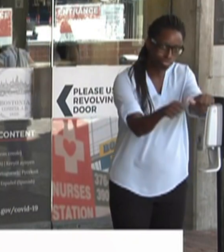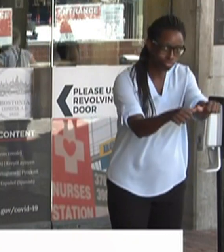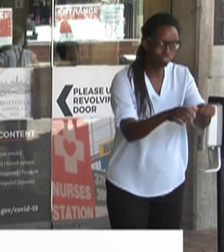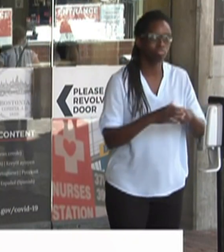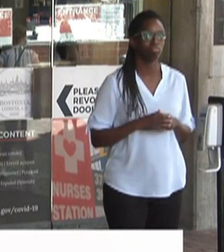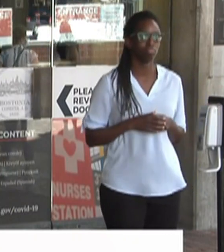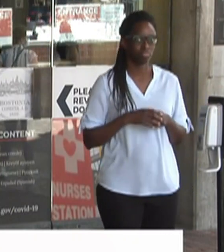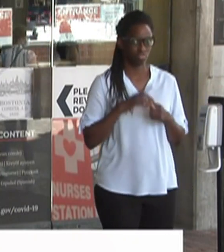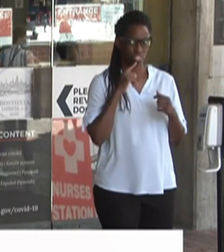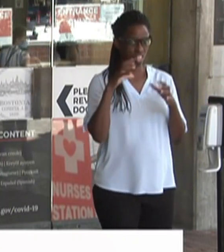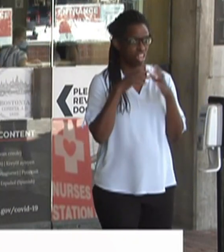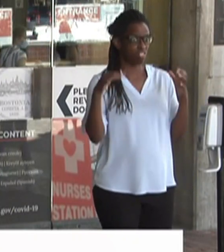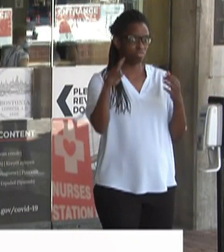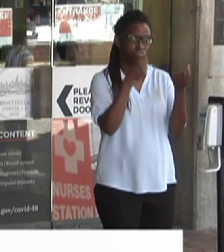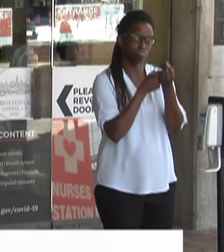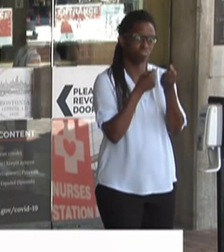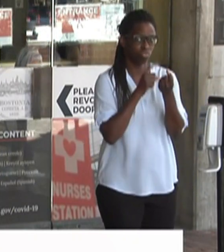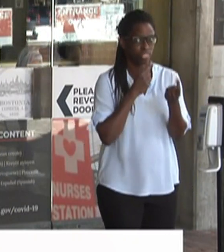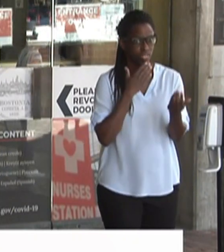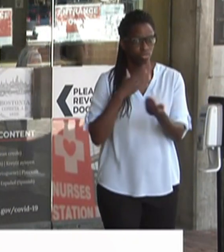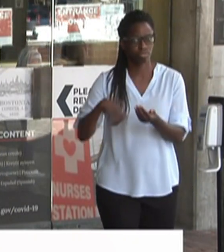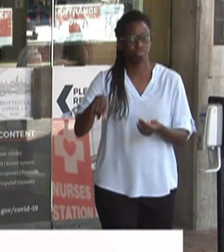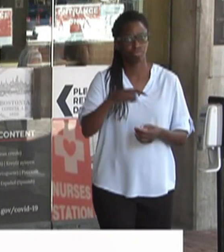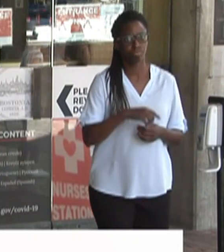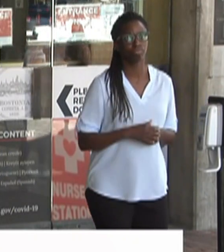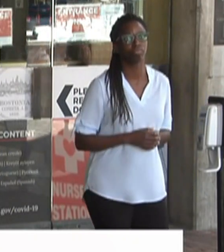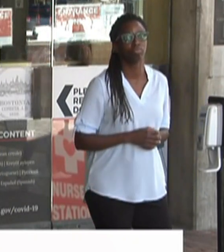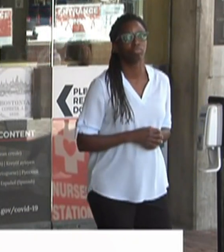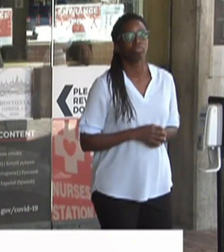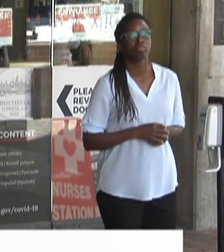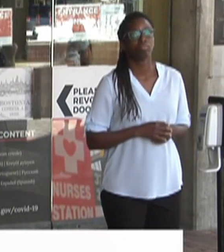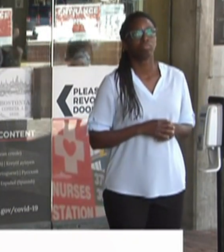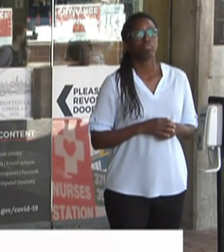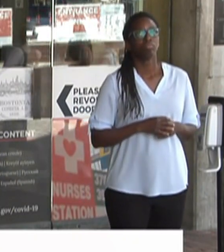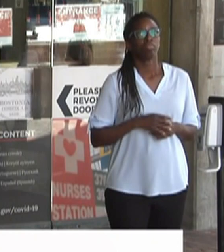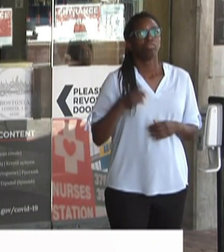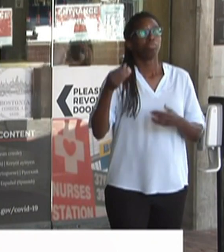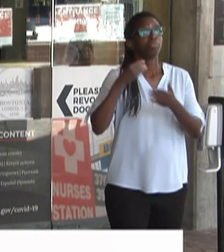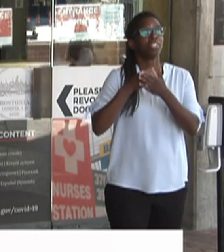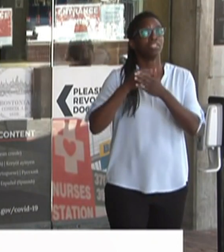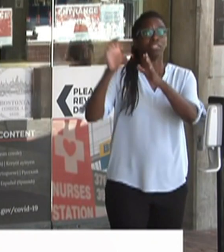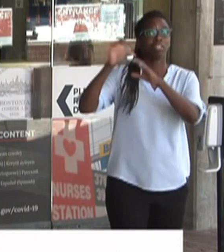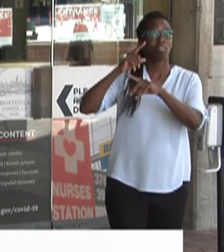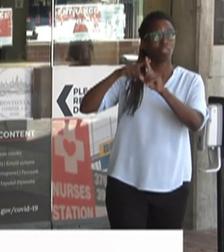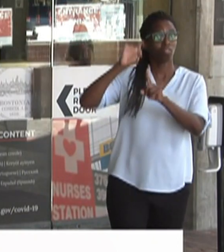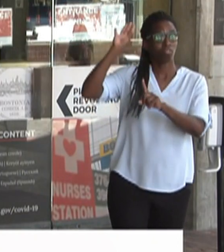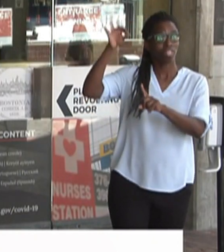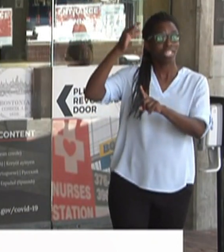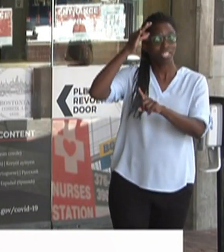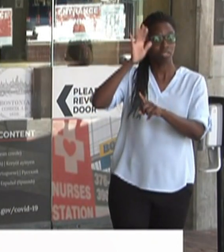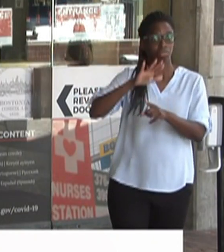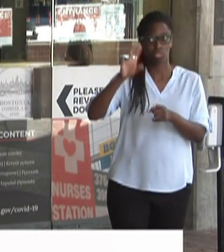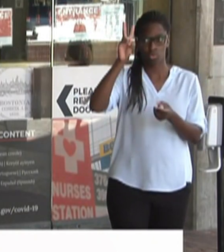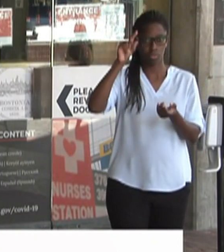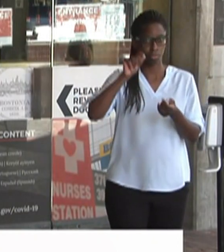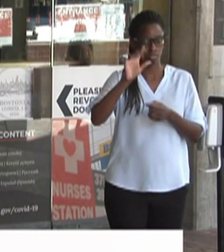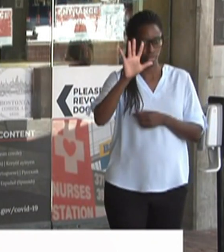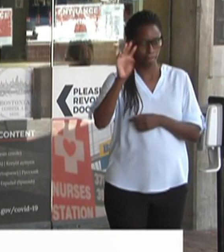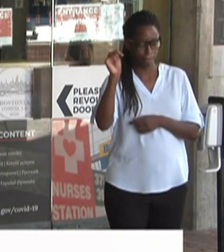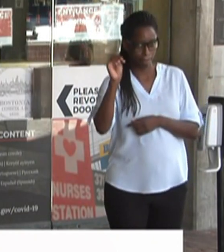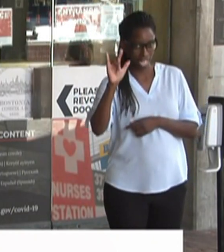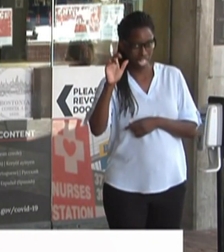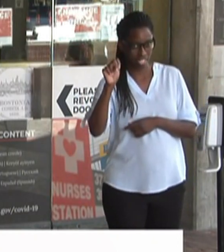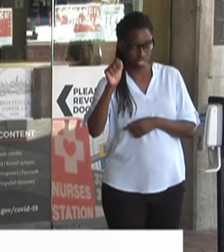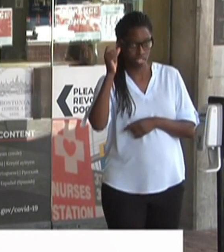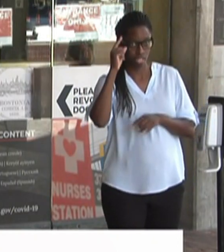going to use over $730,000 for door-to-door meal delivery to seniors facing food insecurity. Our partners in that